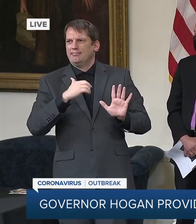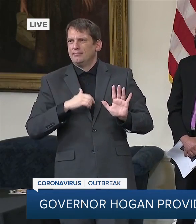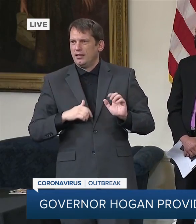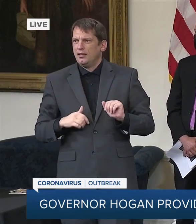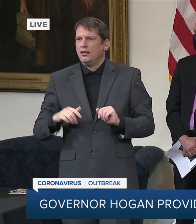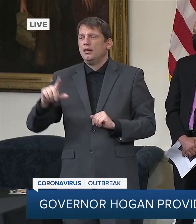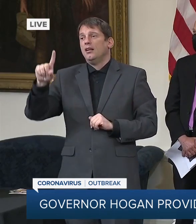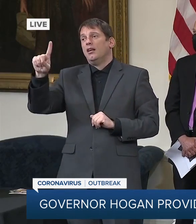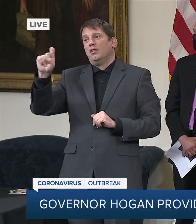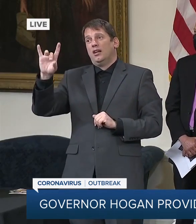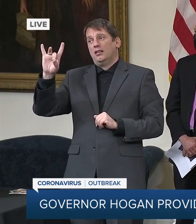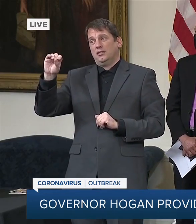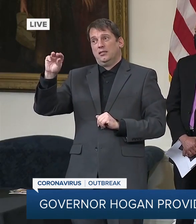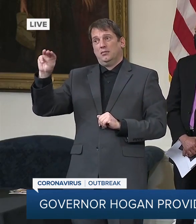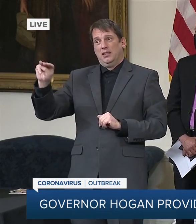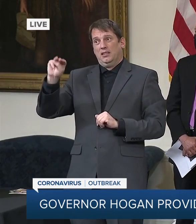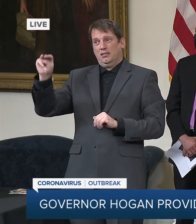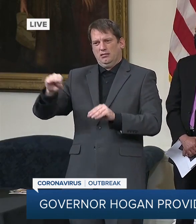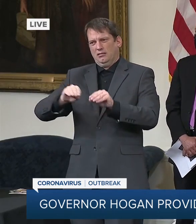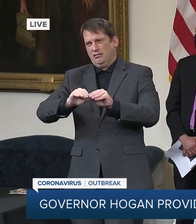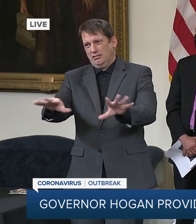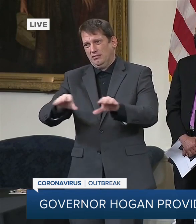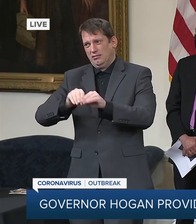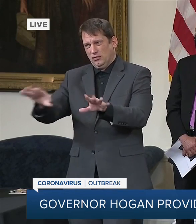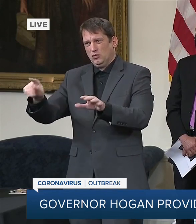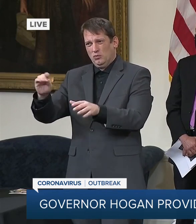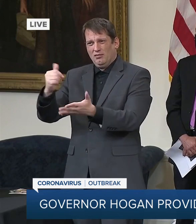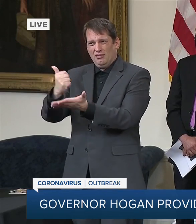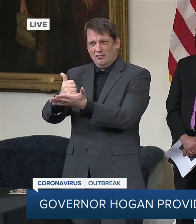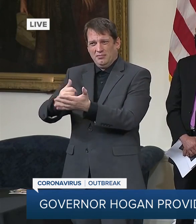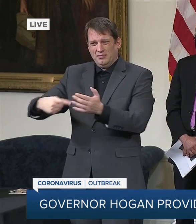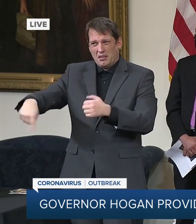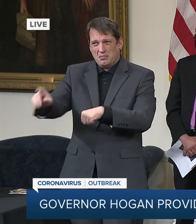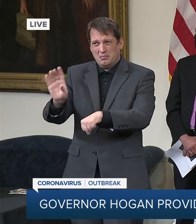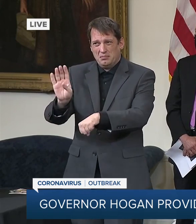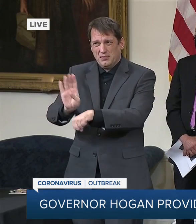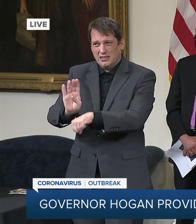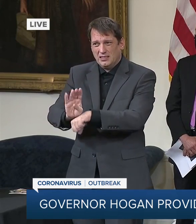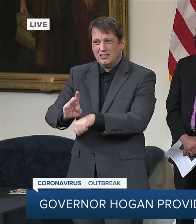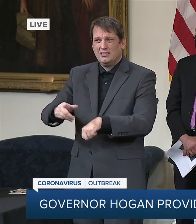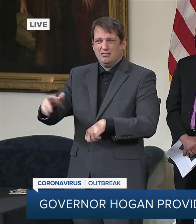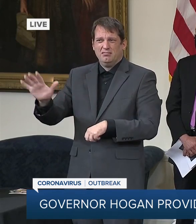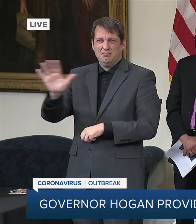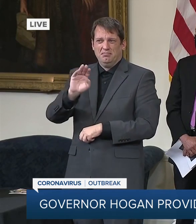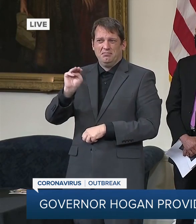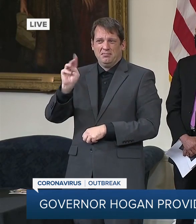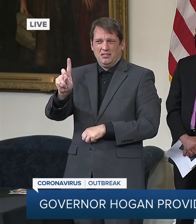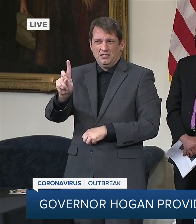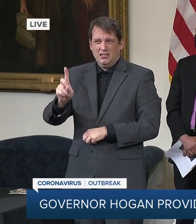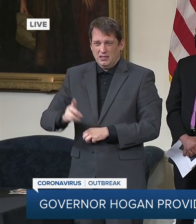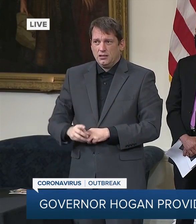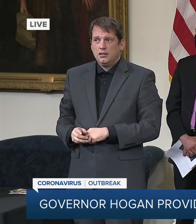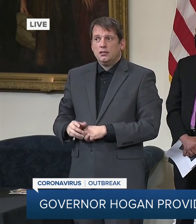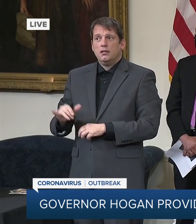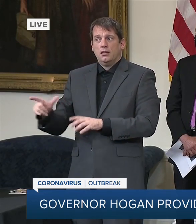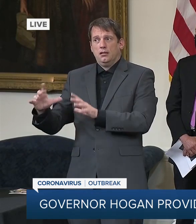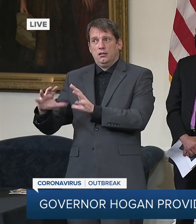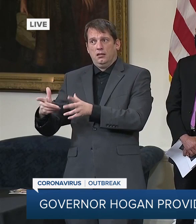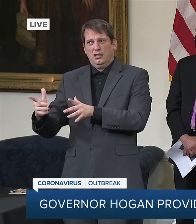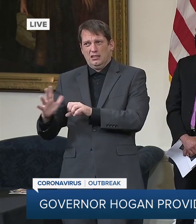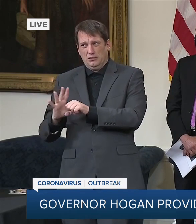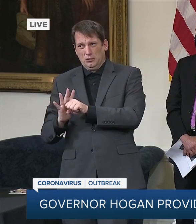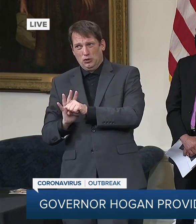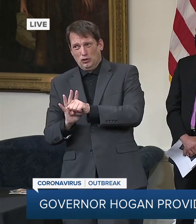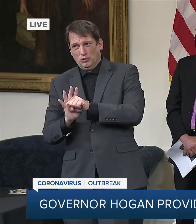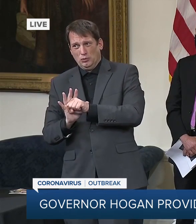now, assisting businesses and that sort of thing. Recent days, recent weeks, the group has really started pushing about the override of the digital tax